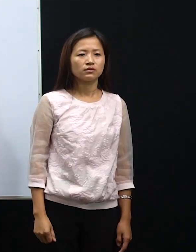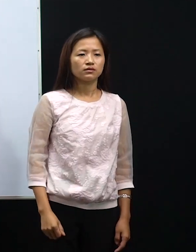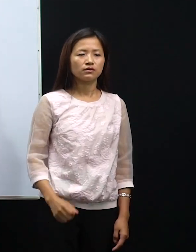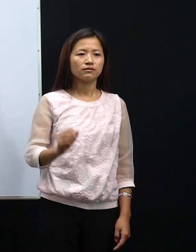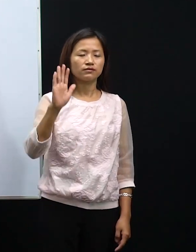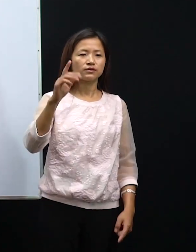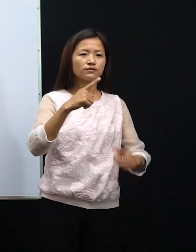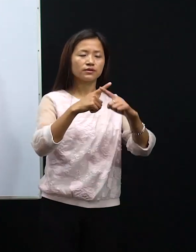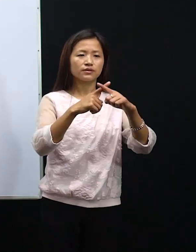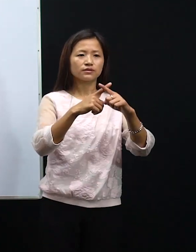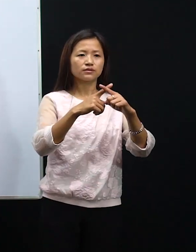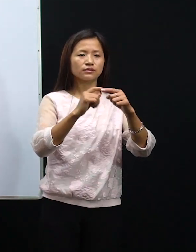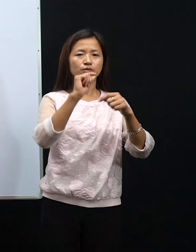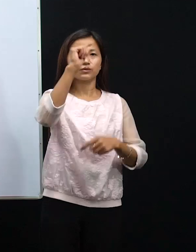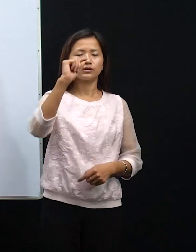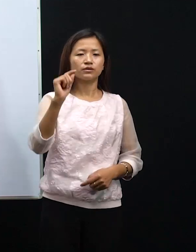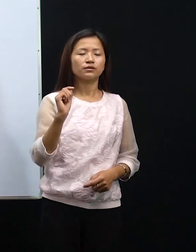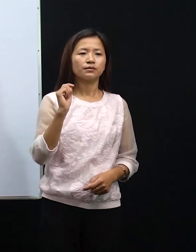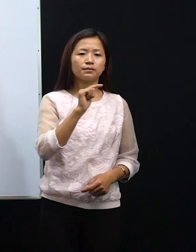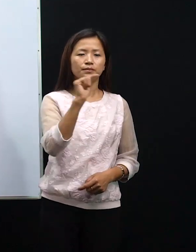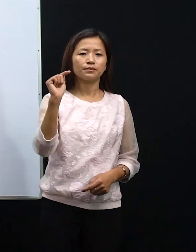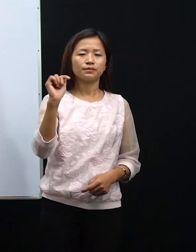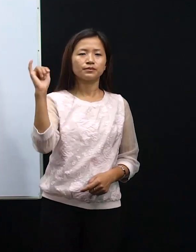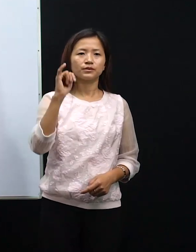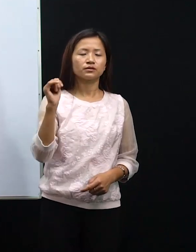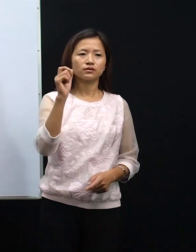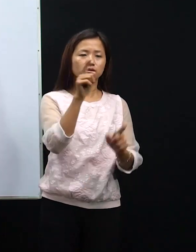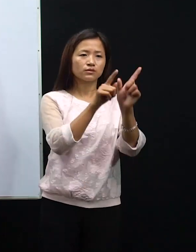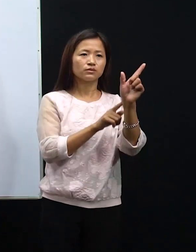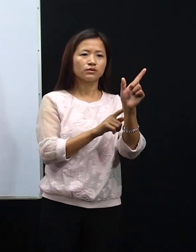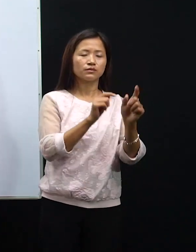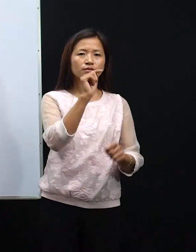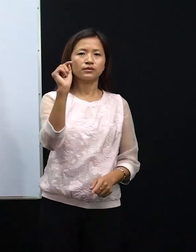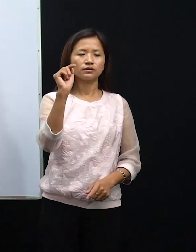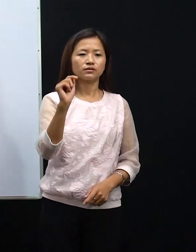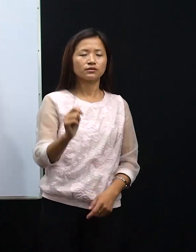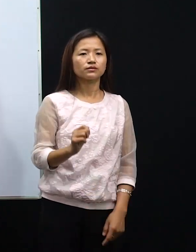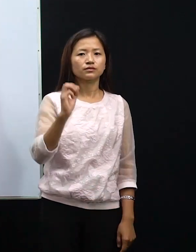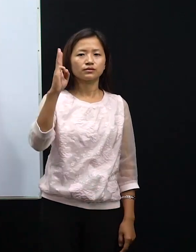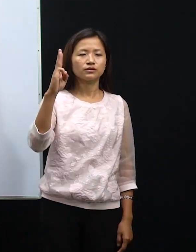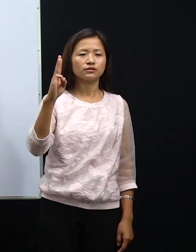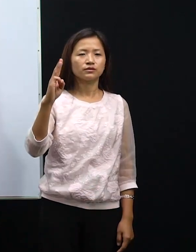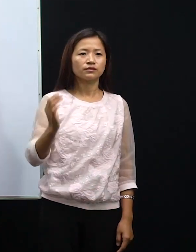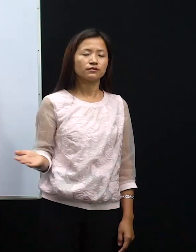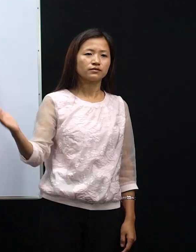5x squared minus 4y squared plus 6y minus 3 from